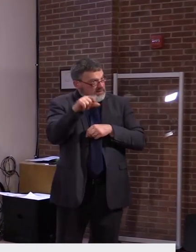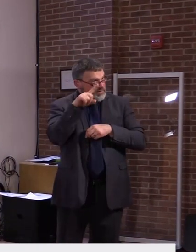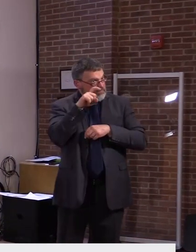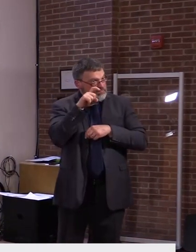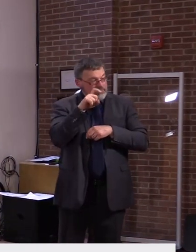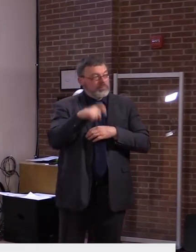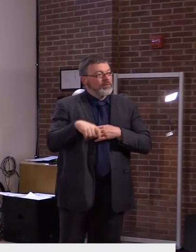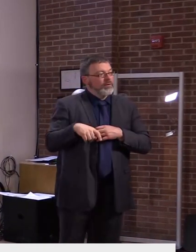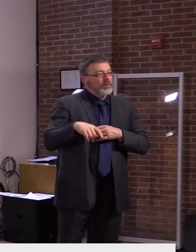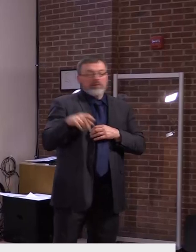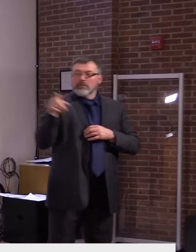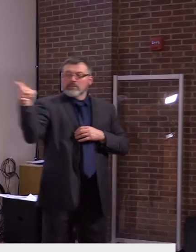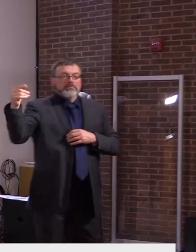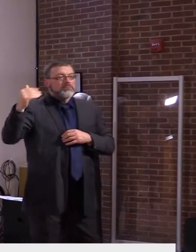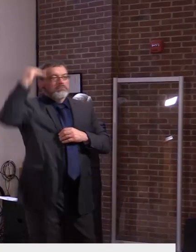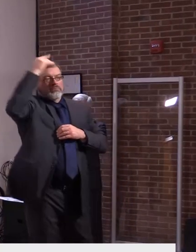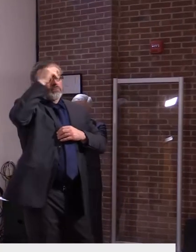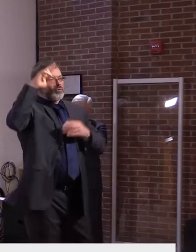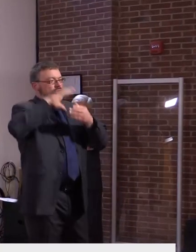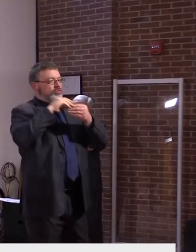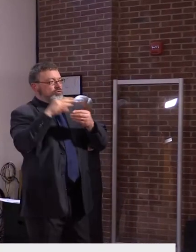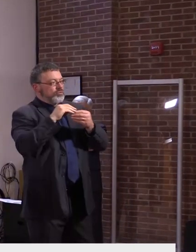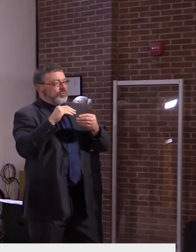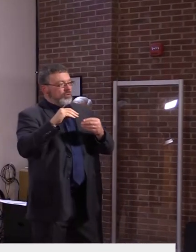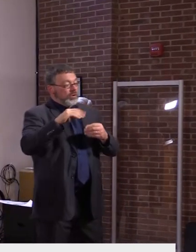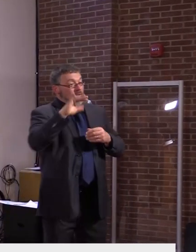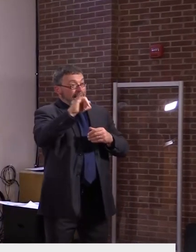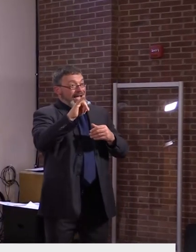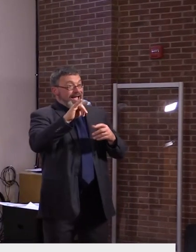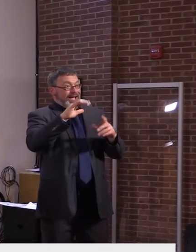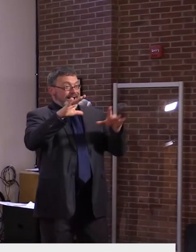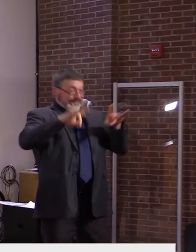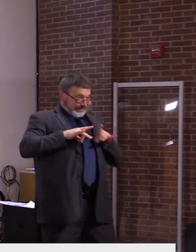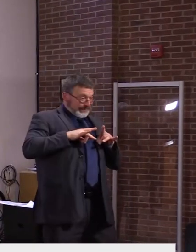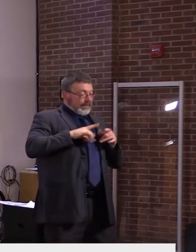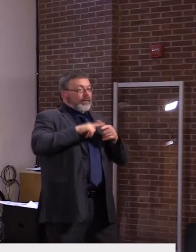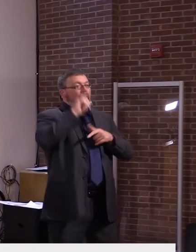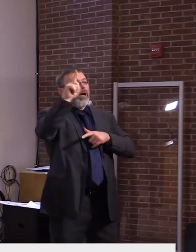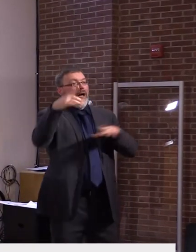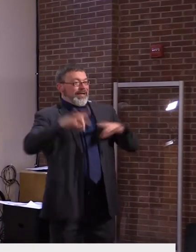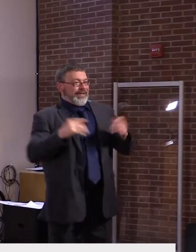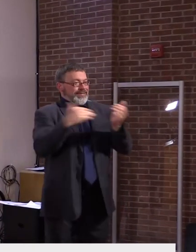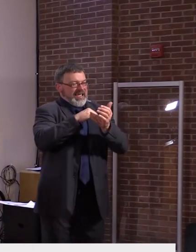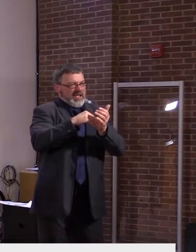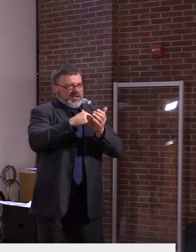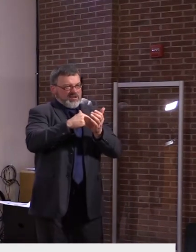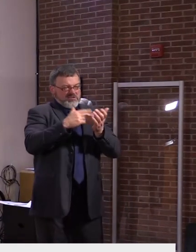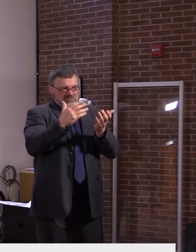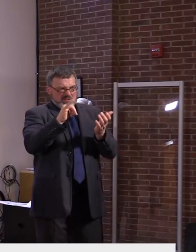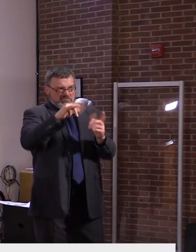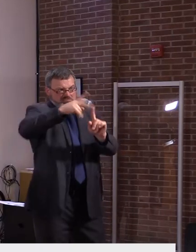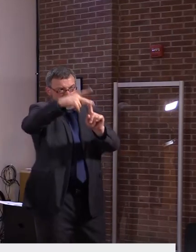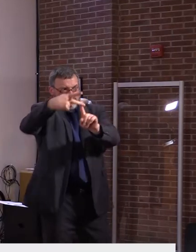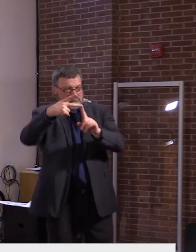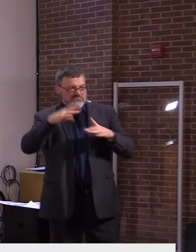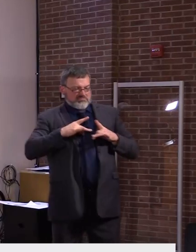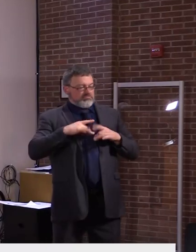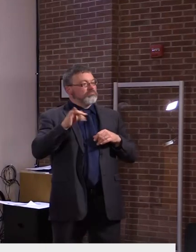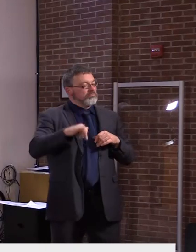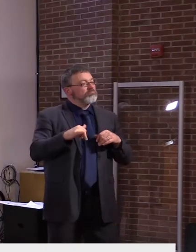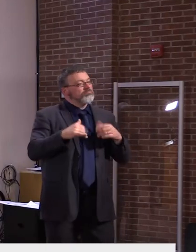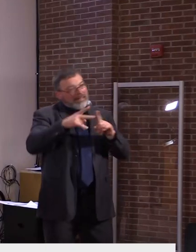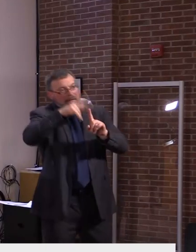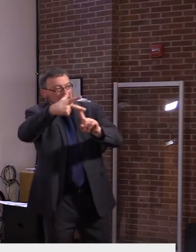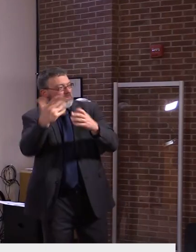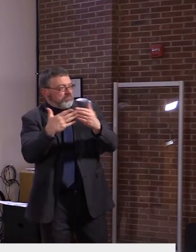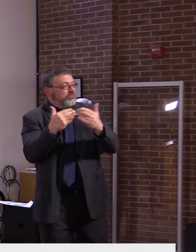So what you're referring to is called reinfection. Someone who at one point in time has an infection, well over